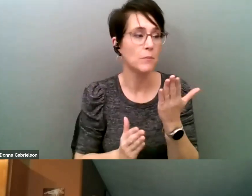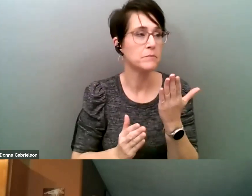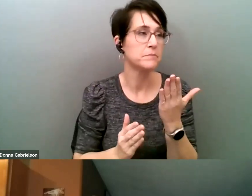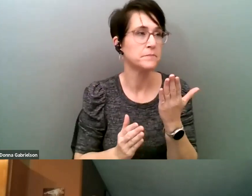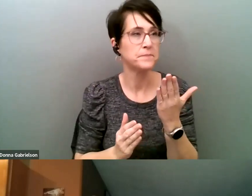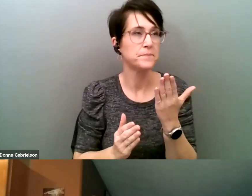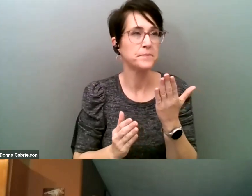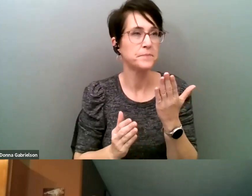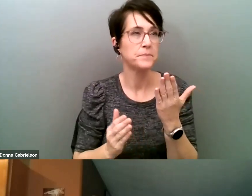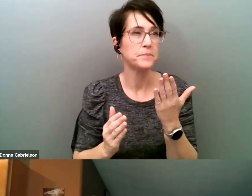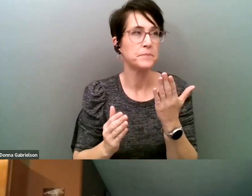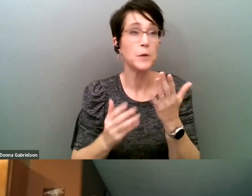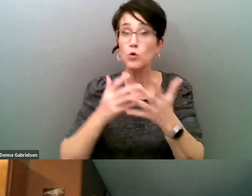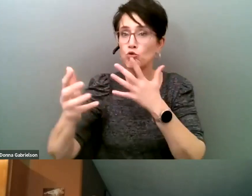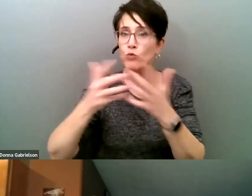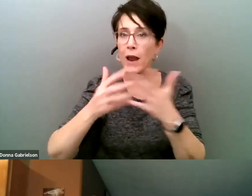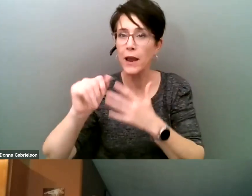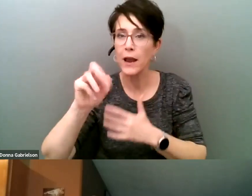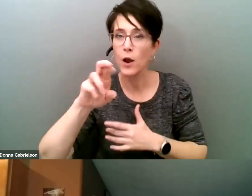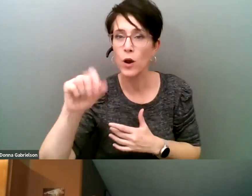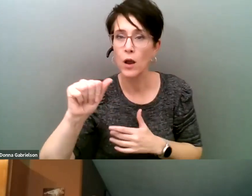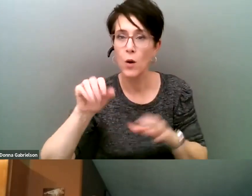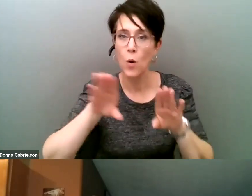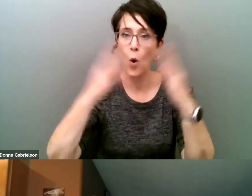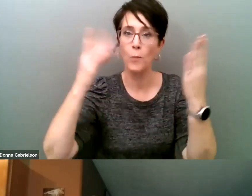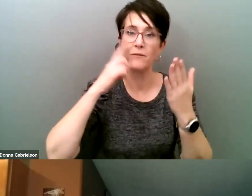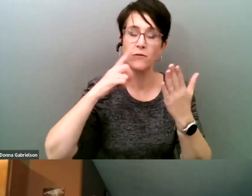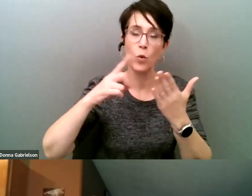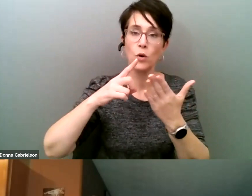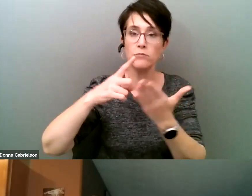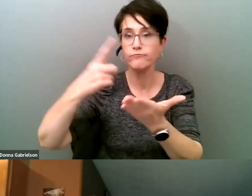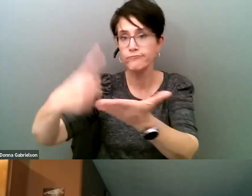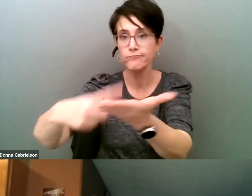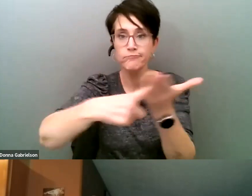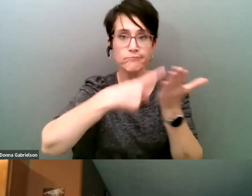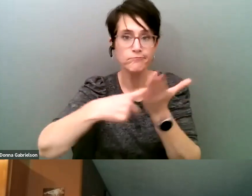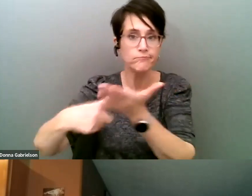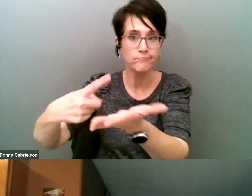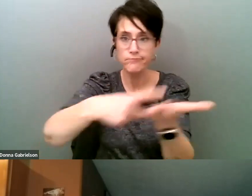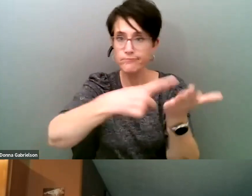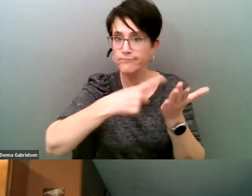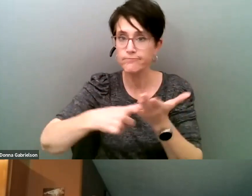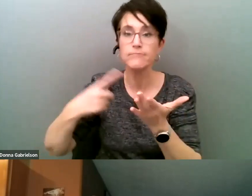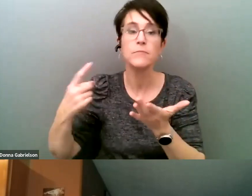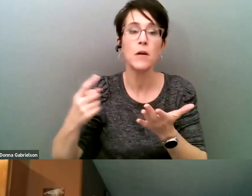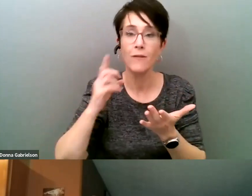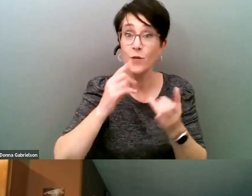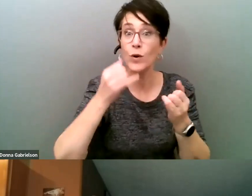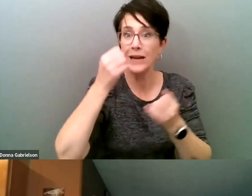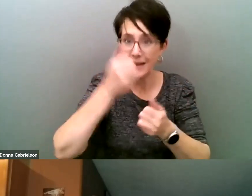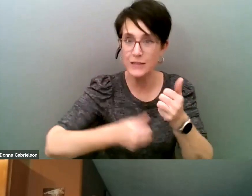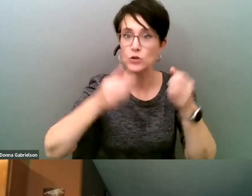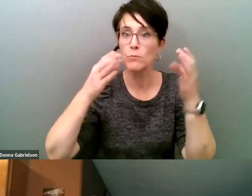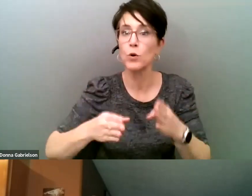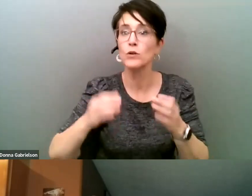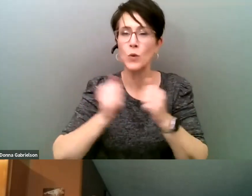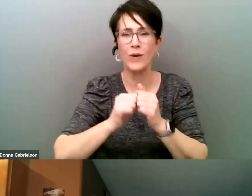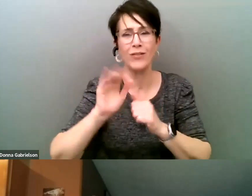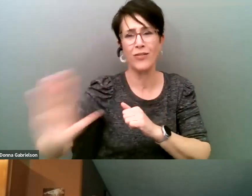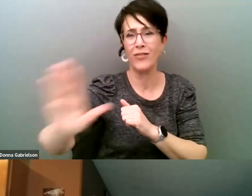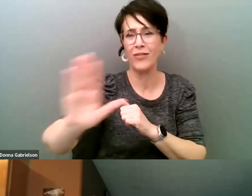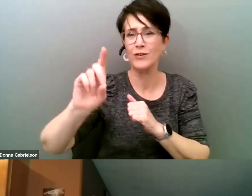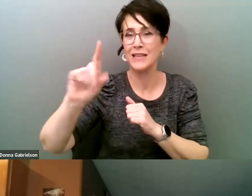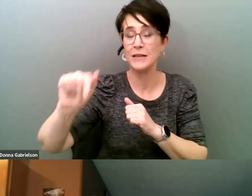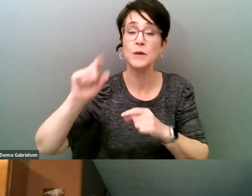just a big area or big opening, I guess, for individuals with all types of disabilities